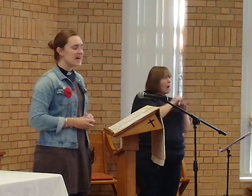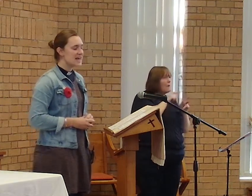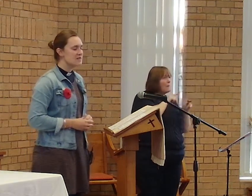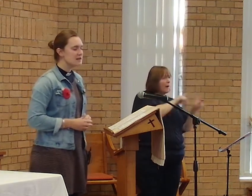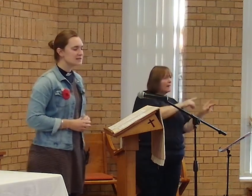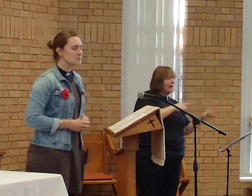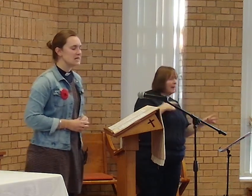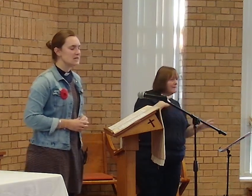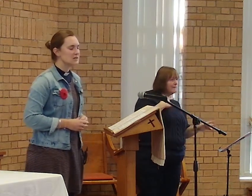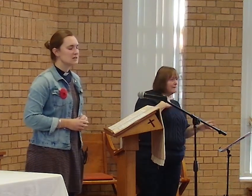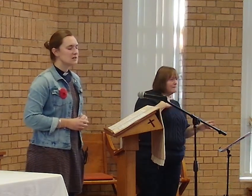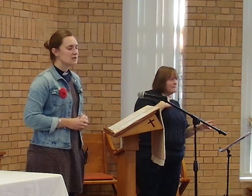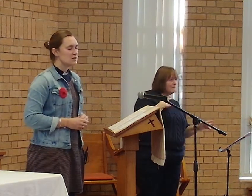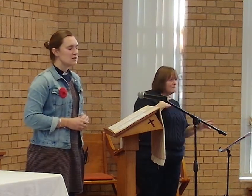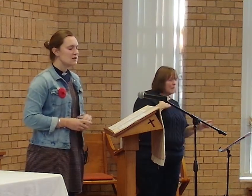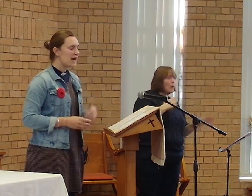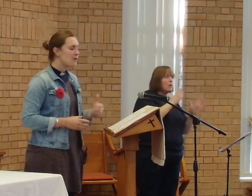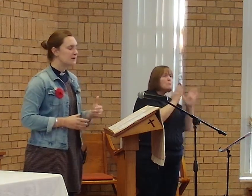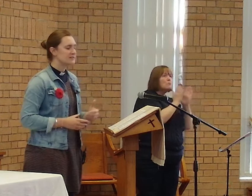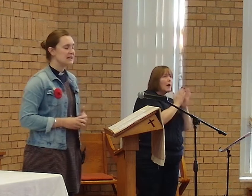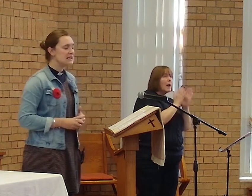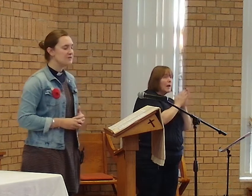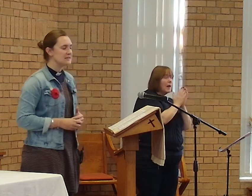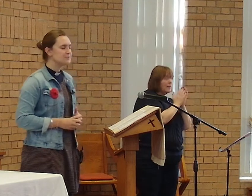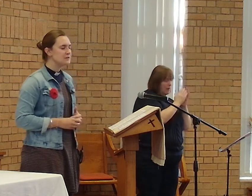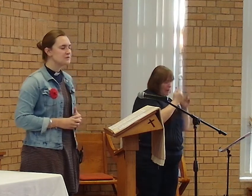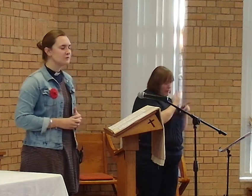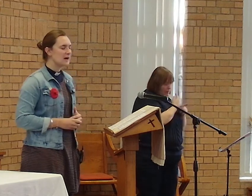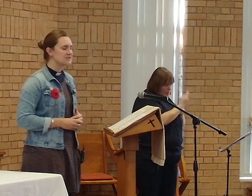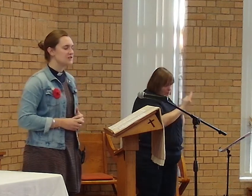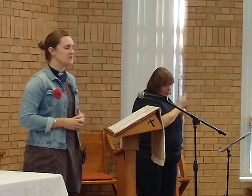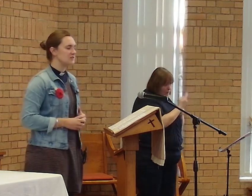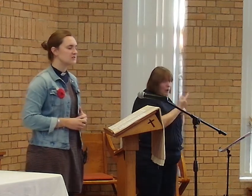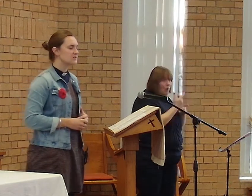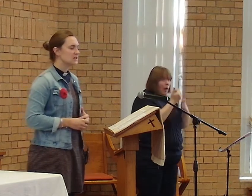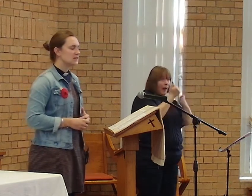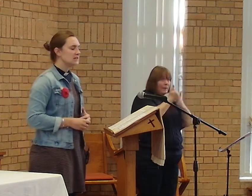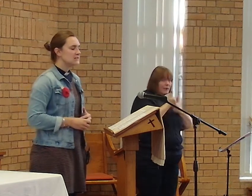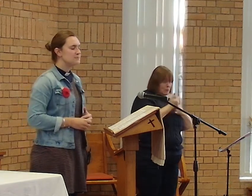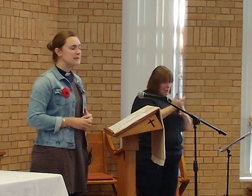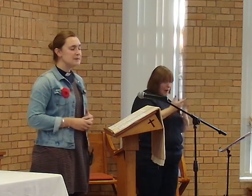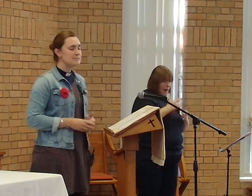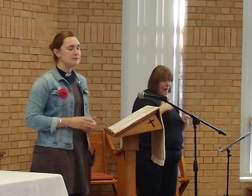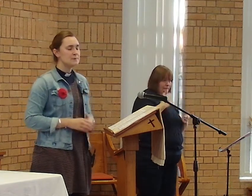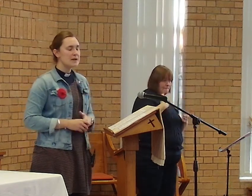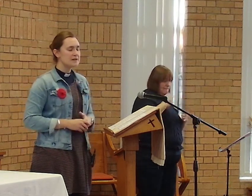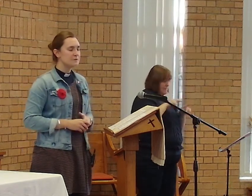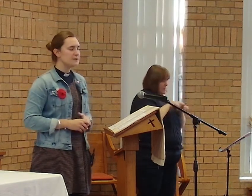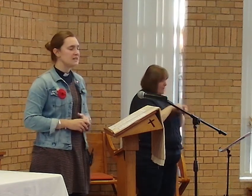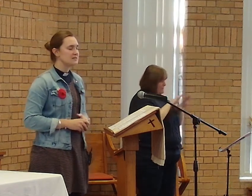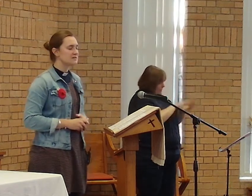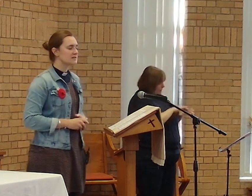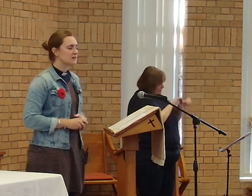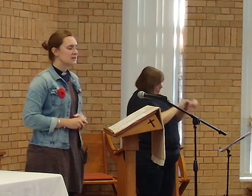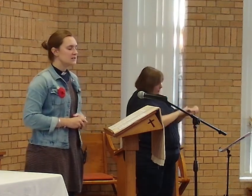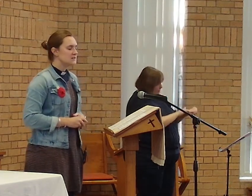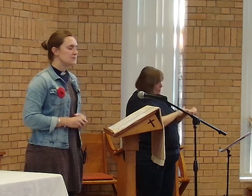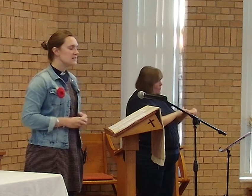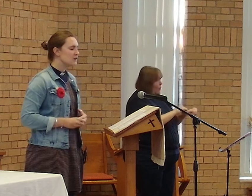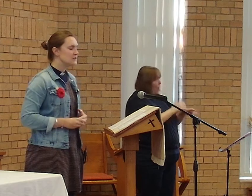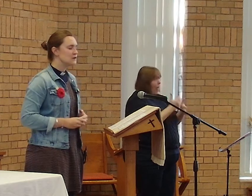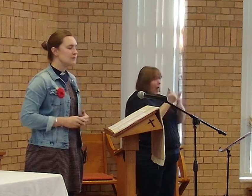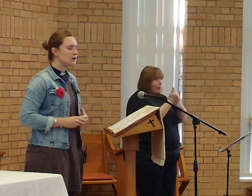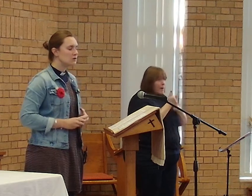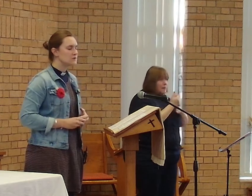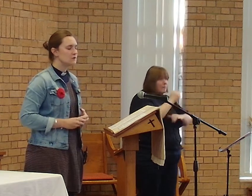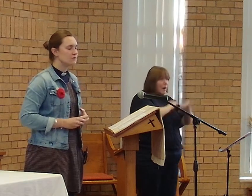pray today and this week that you'd help us to live these beautiful attitudes. To be people who make for peace, to